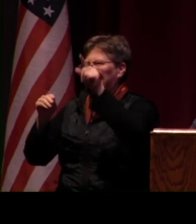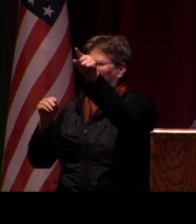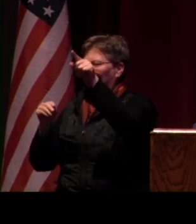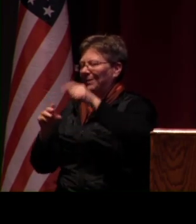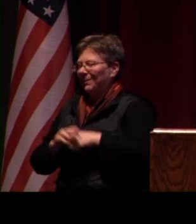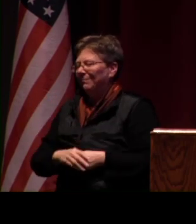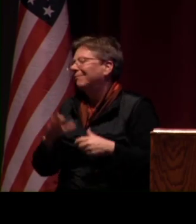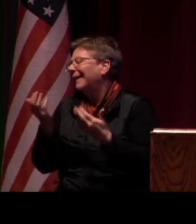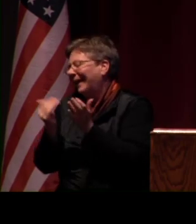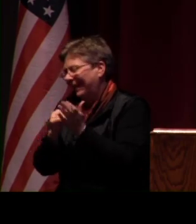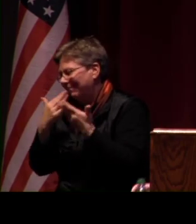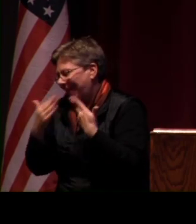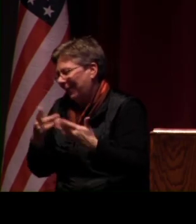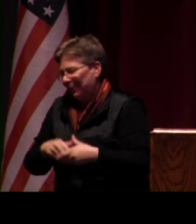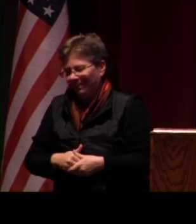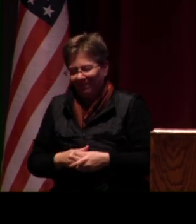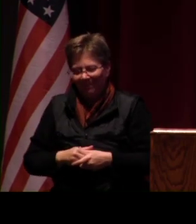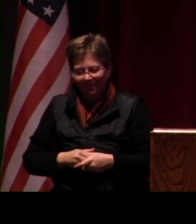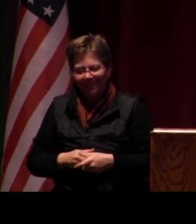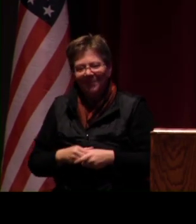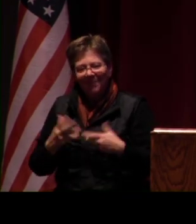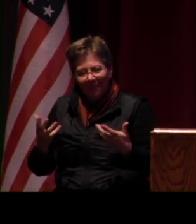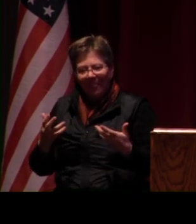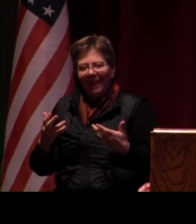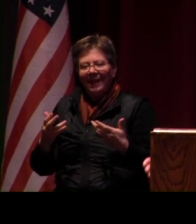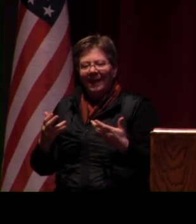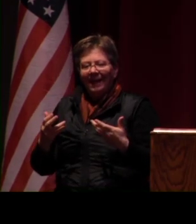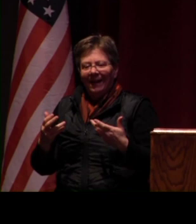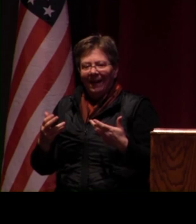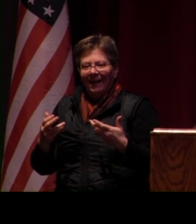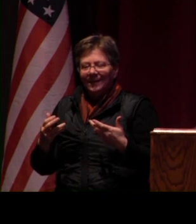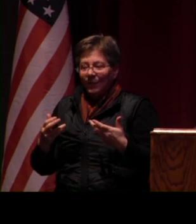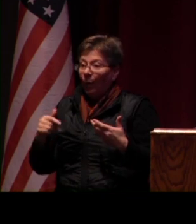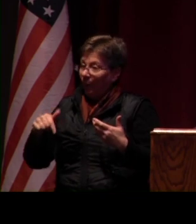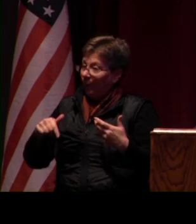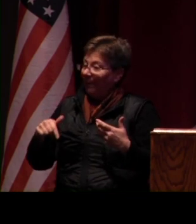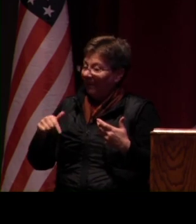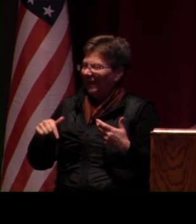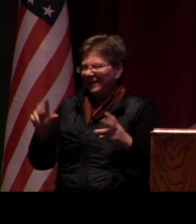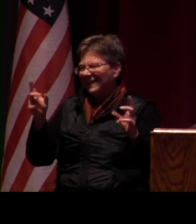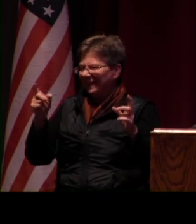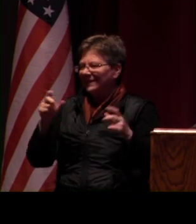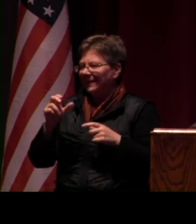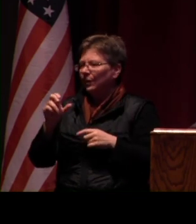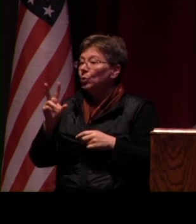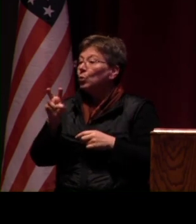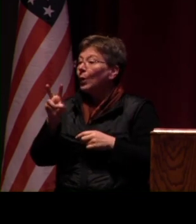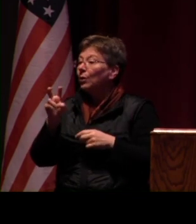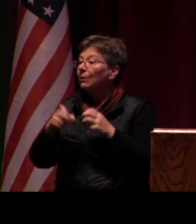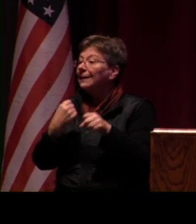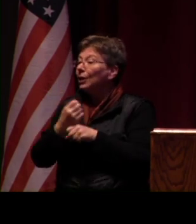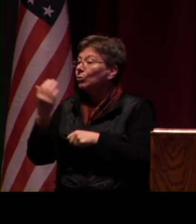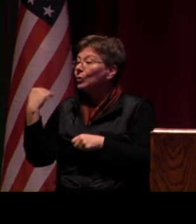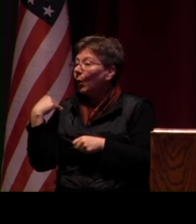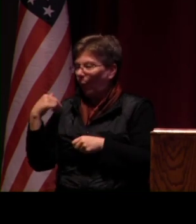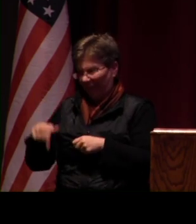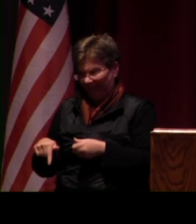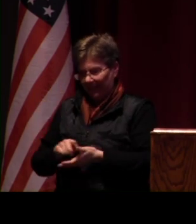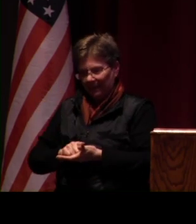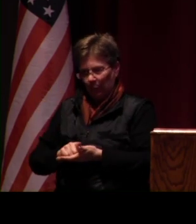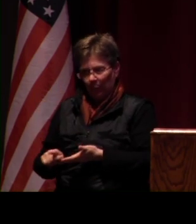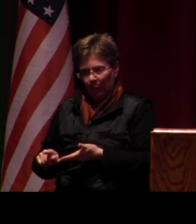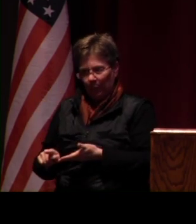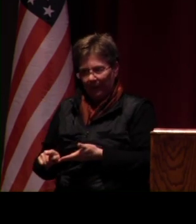thank you very much. So we're at an anniversary. 200 years ago, this week,